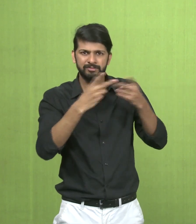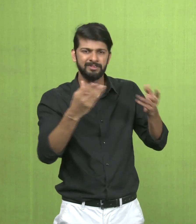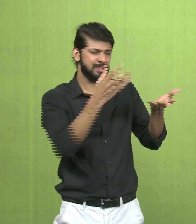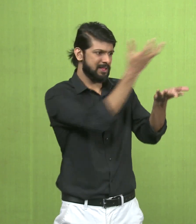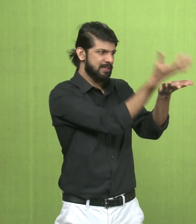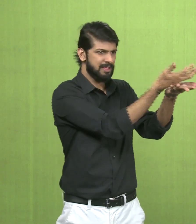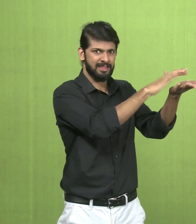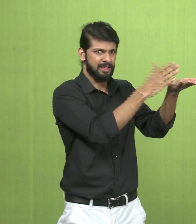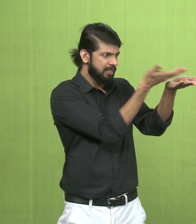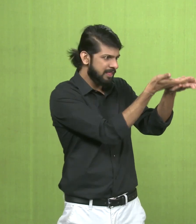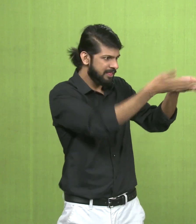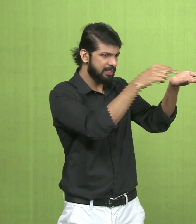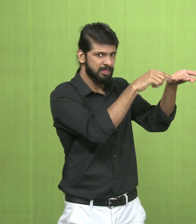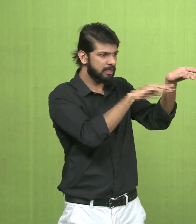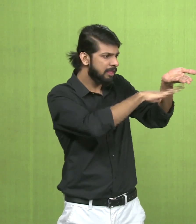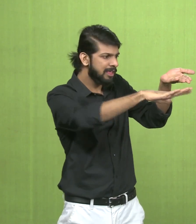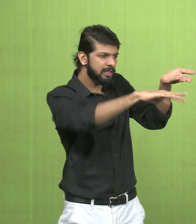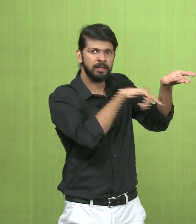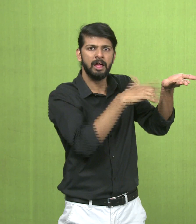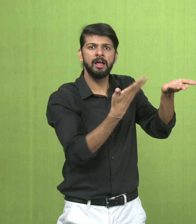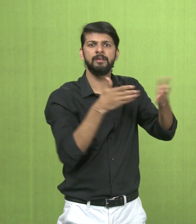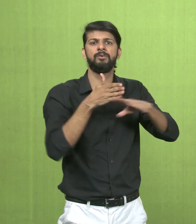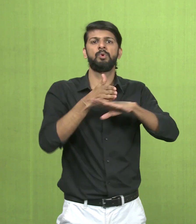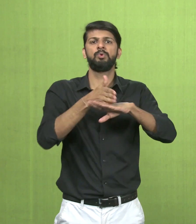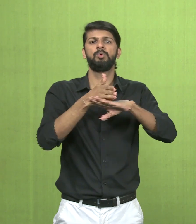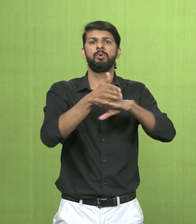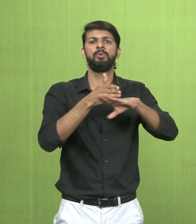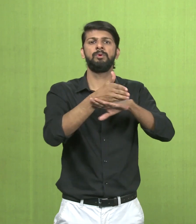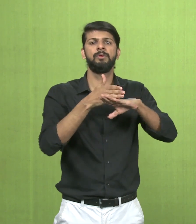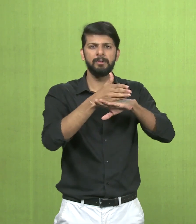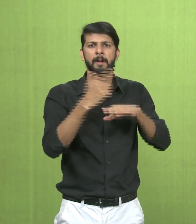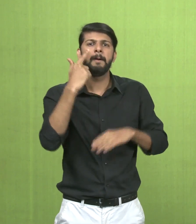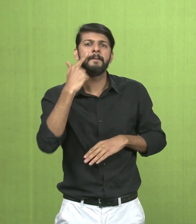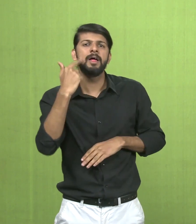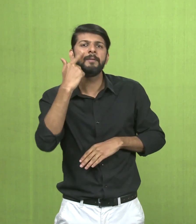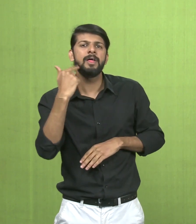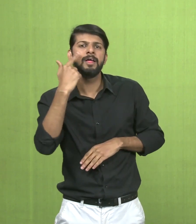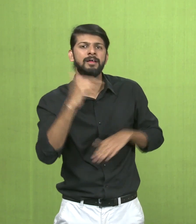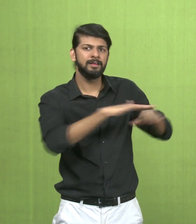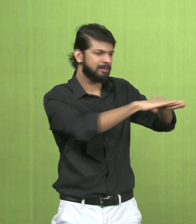The fruit plate is placed on a yellow wooden